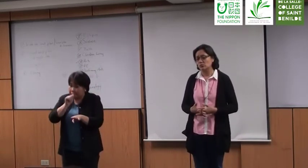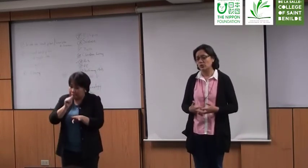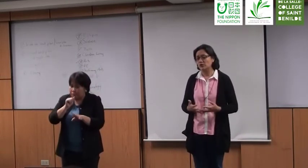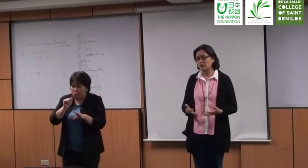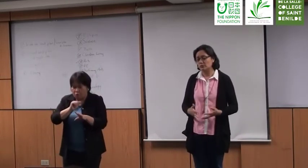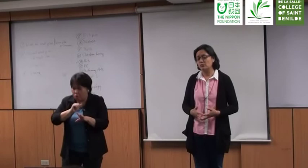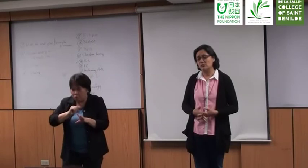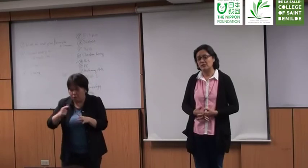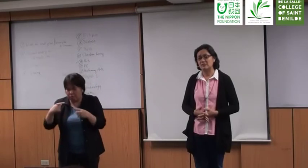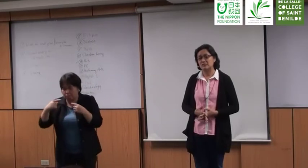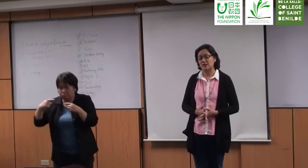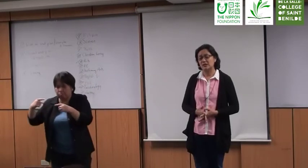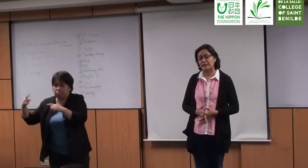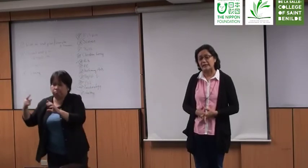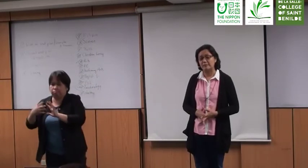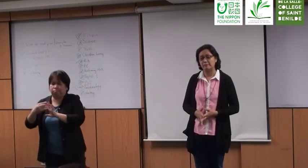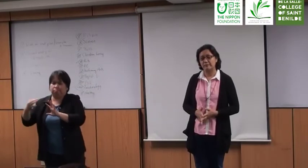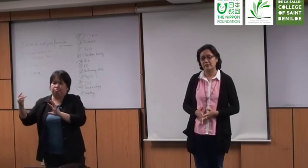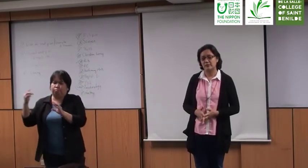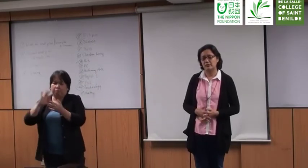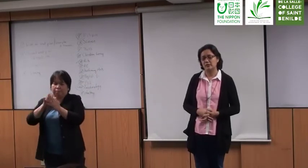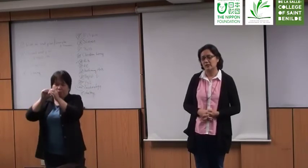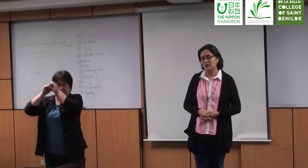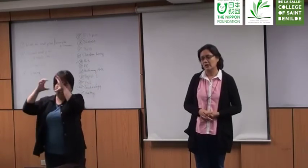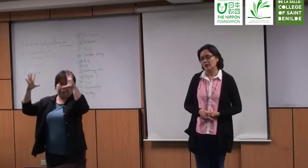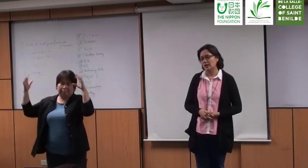to contribute to this dream.